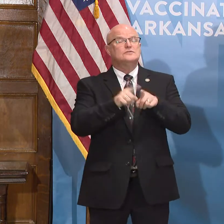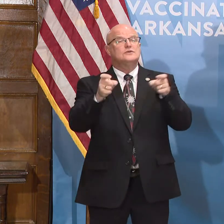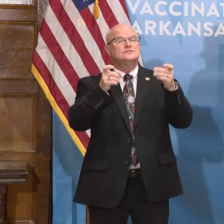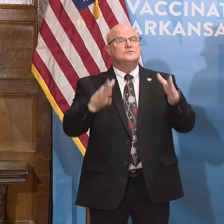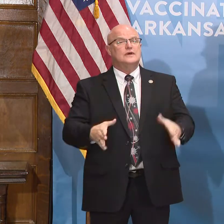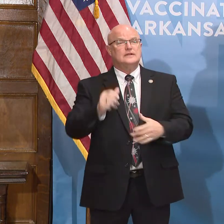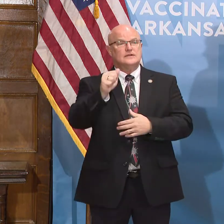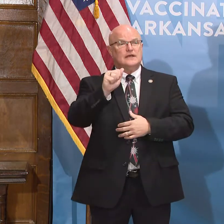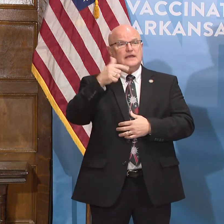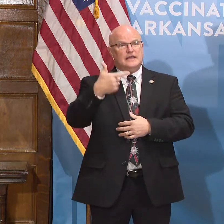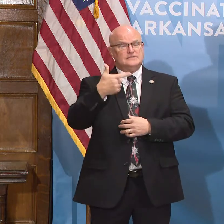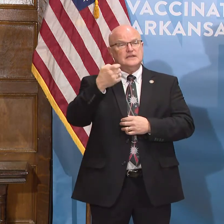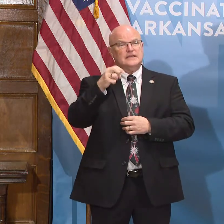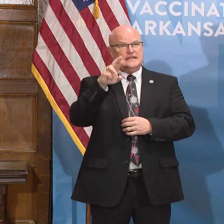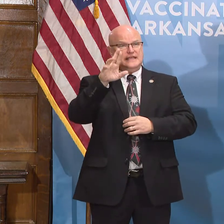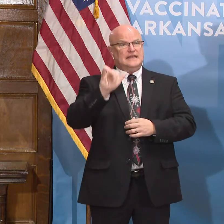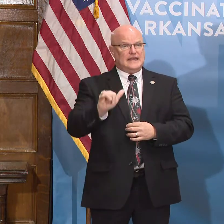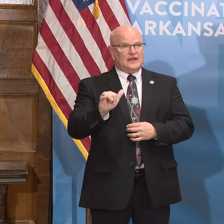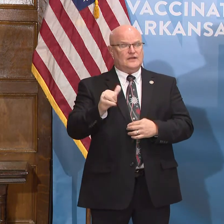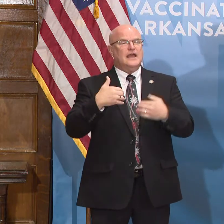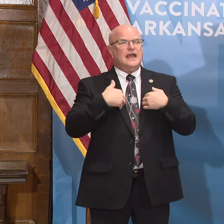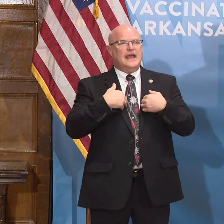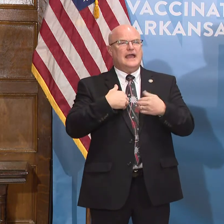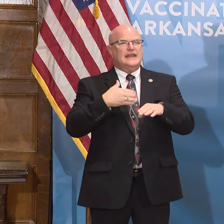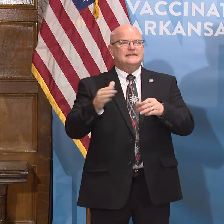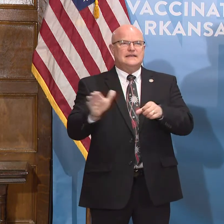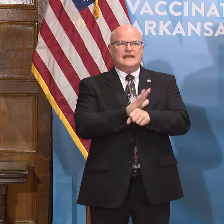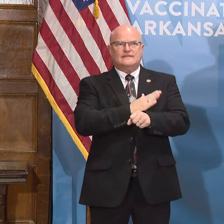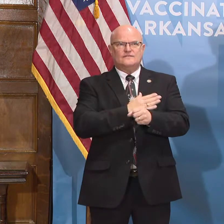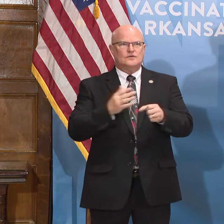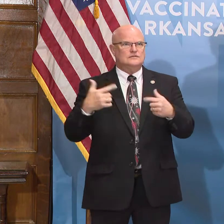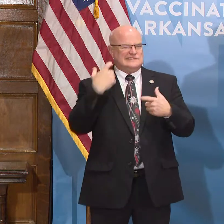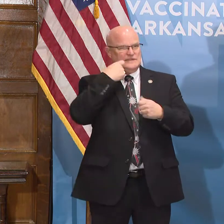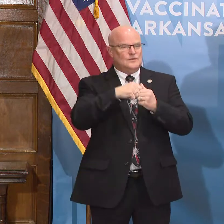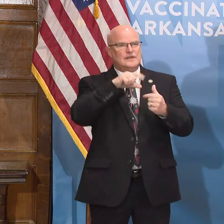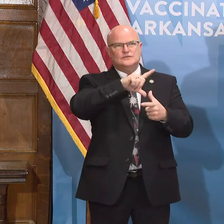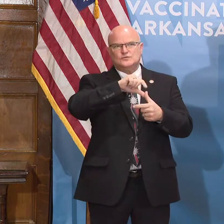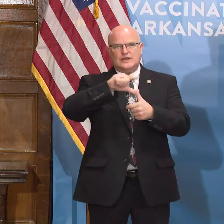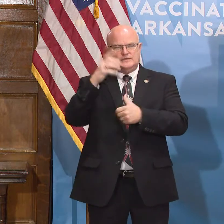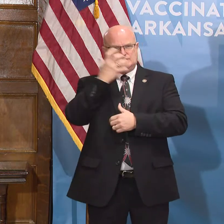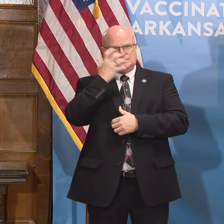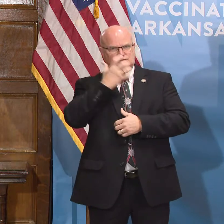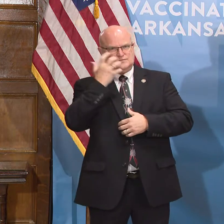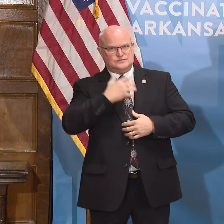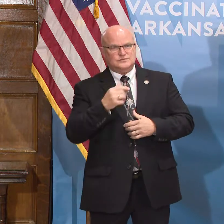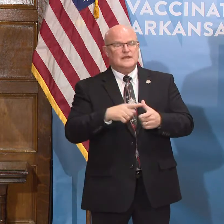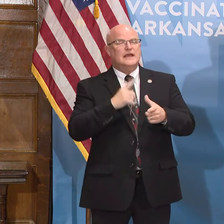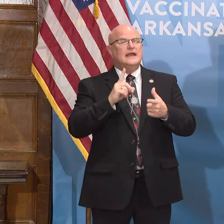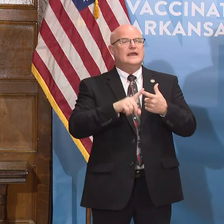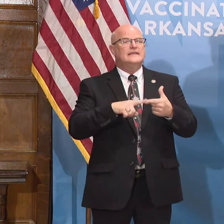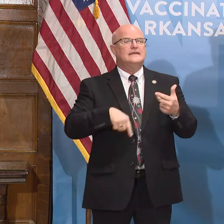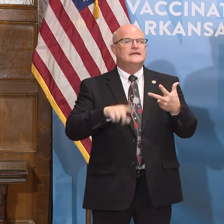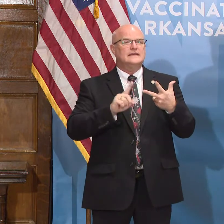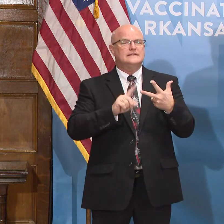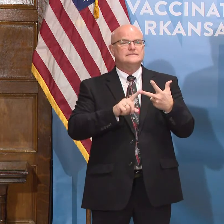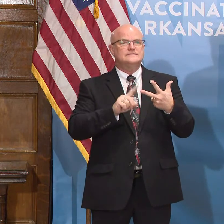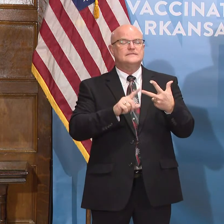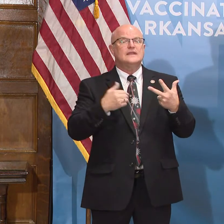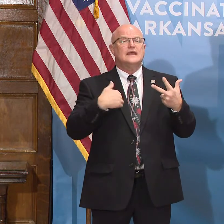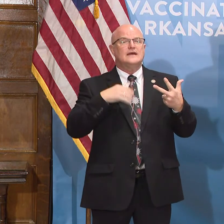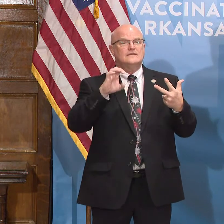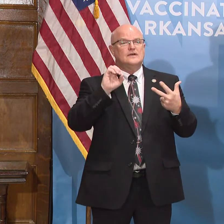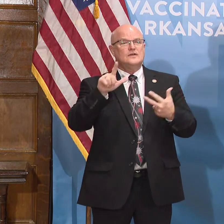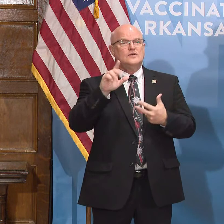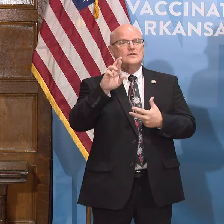Director A.J. Gary, who's had his hands full lately with tornadoes. And then we have also